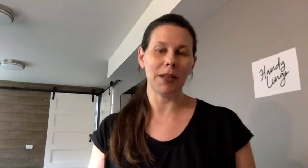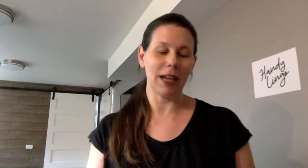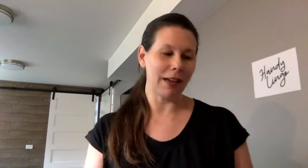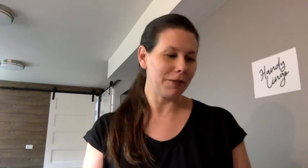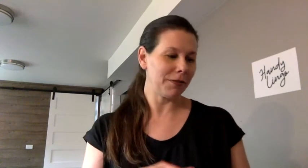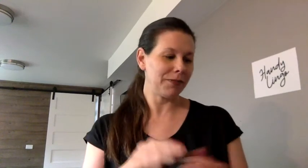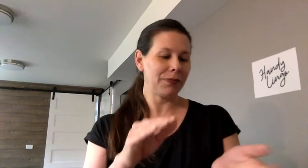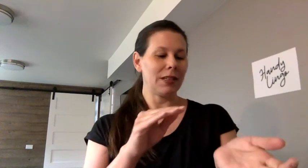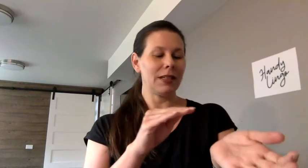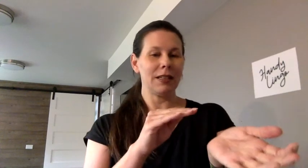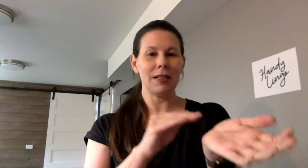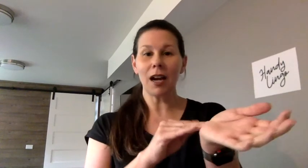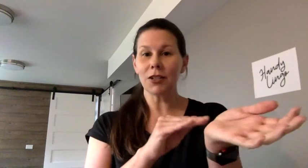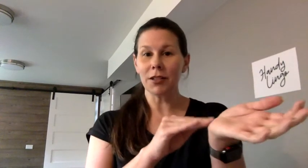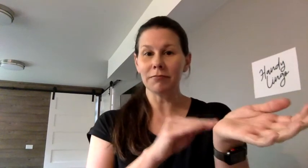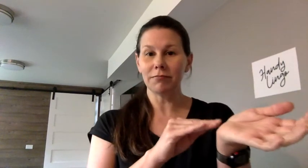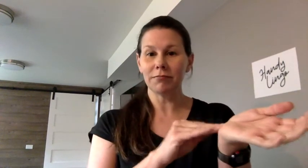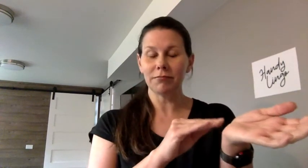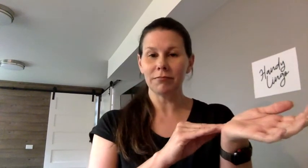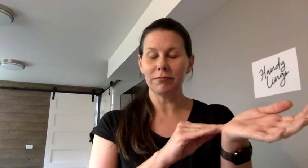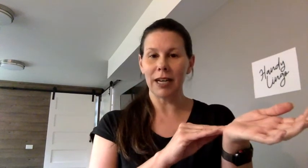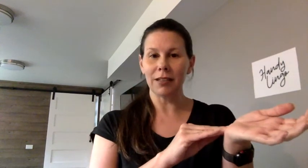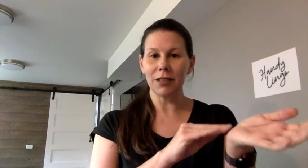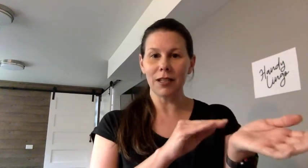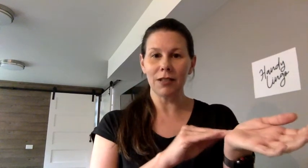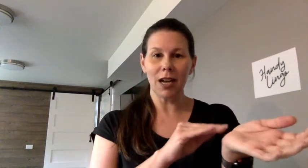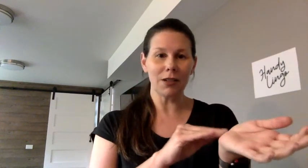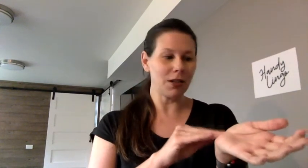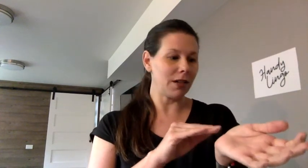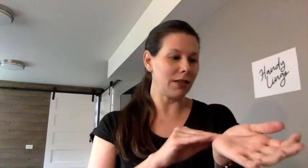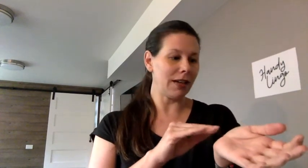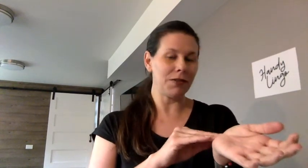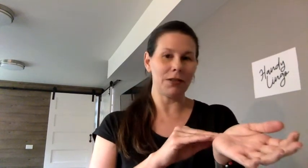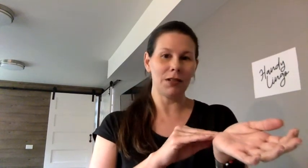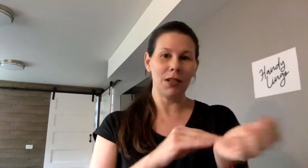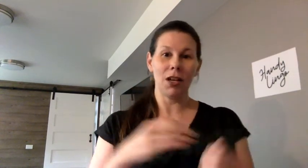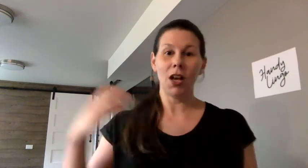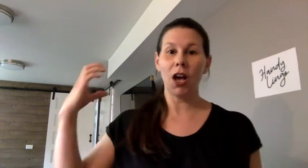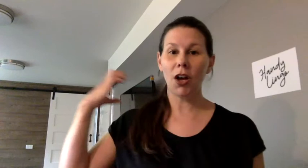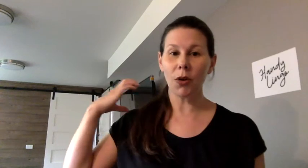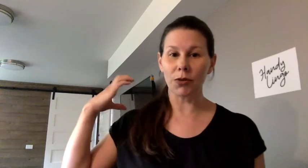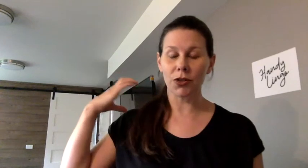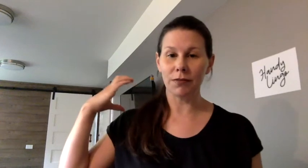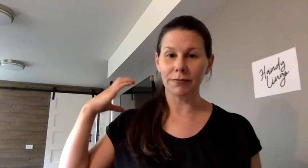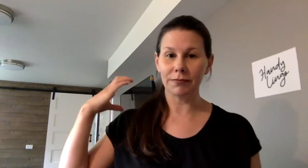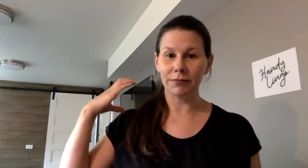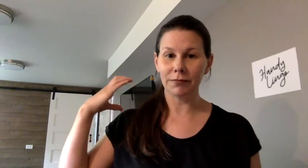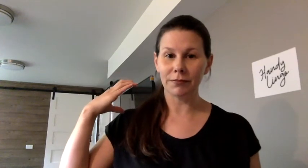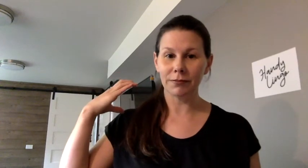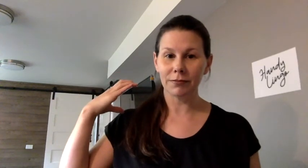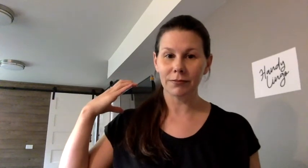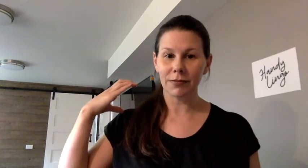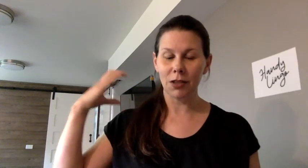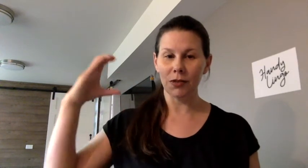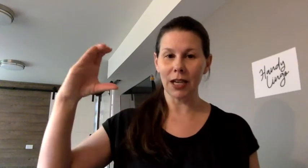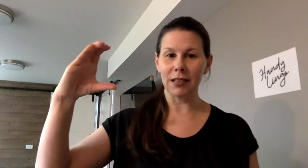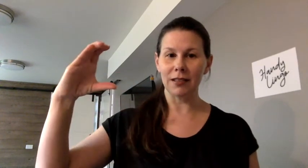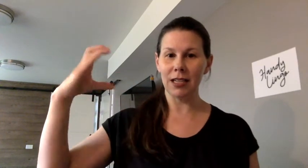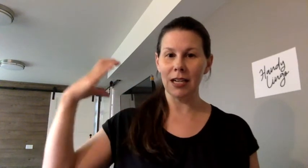have. Doctor. Many of us have a doctor in our lives. A coach. You sign a C on